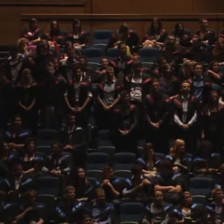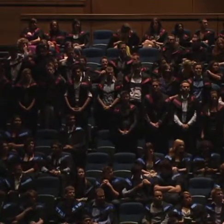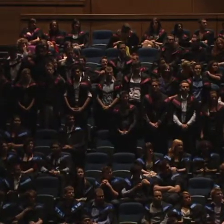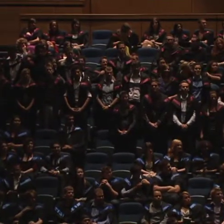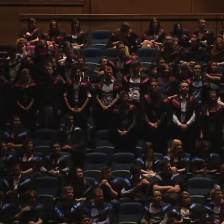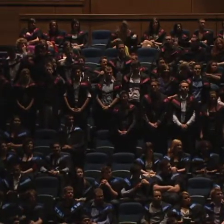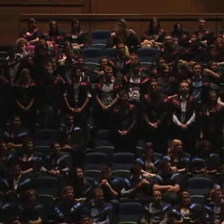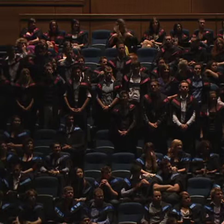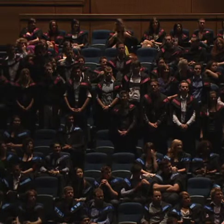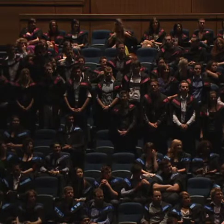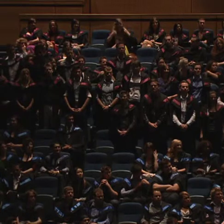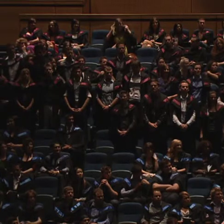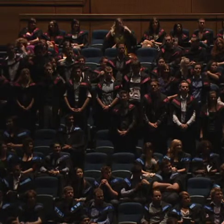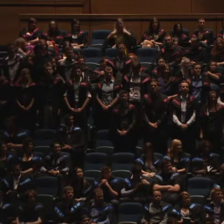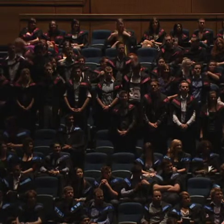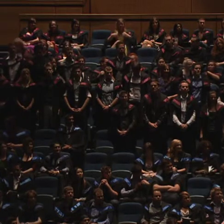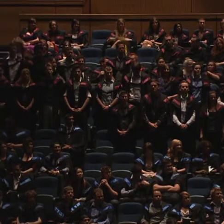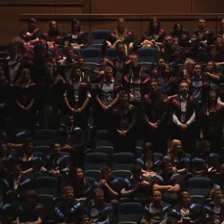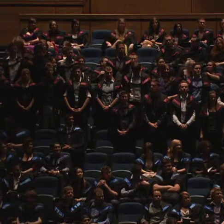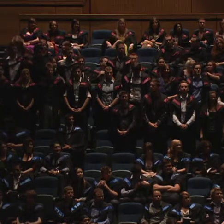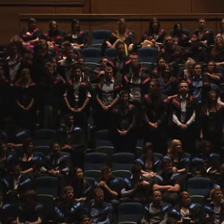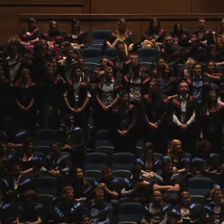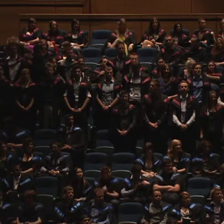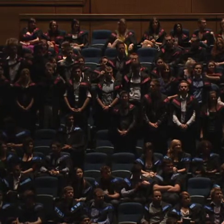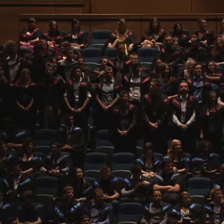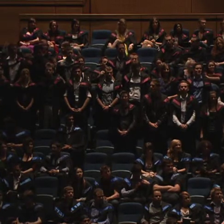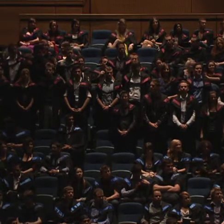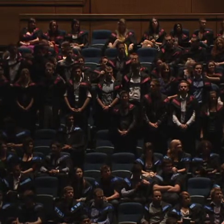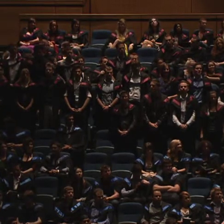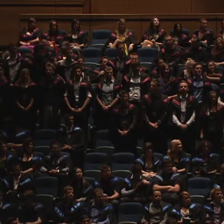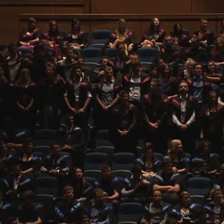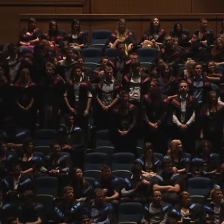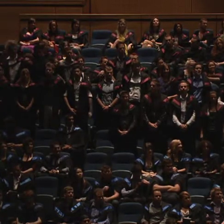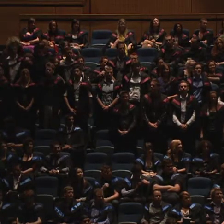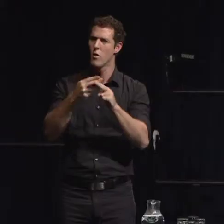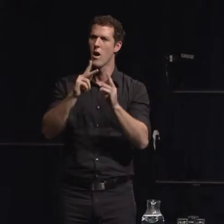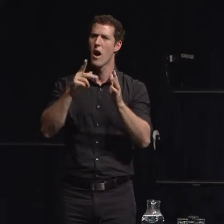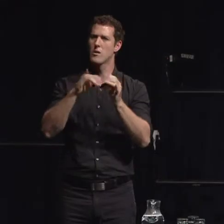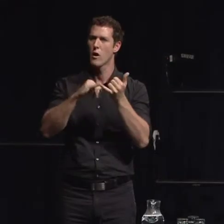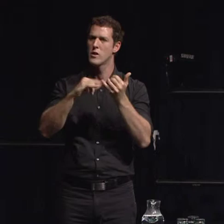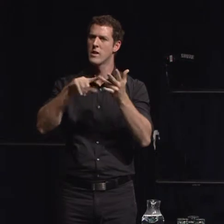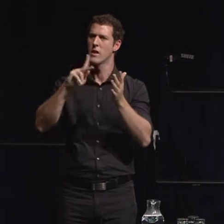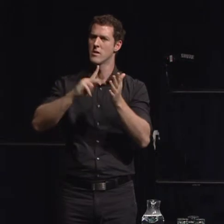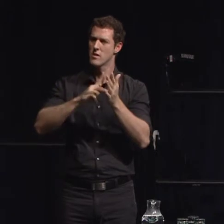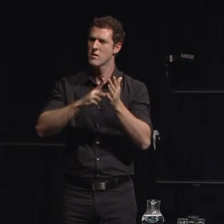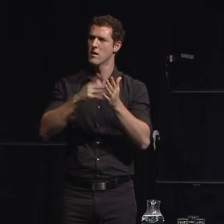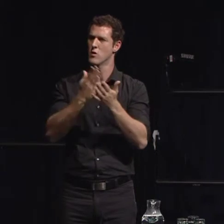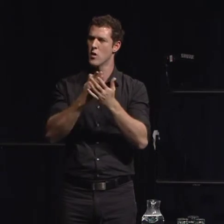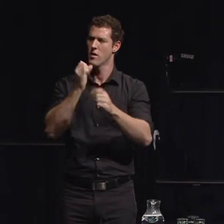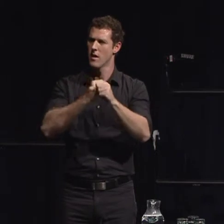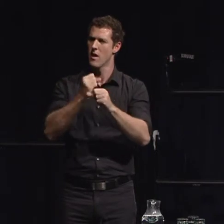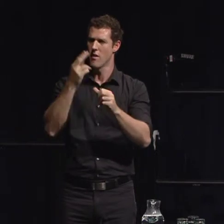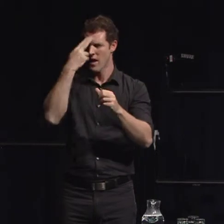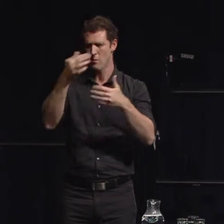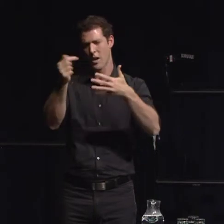The Higher Education Academic Board approves the award of the Associate Degree in Civil Engineering to the graduates named hereafter who have